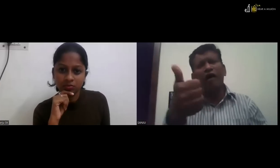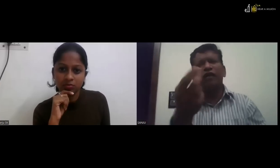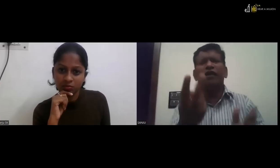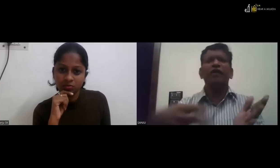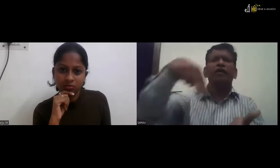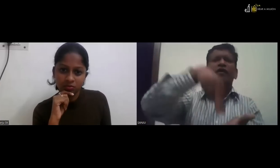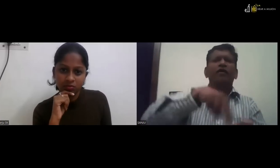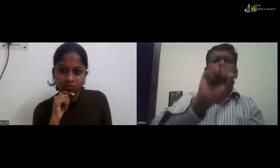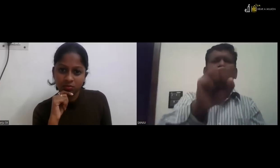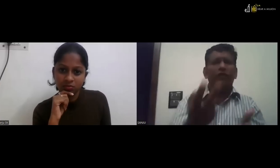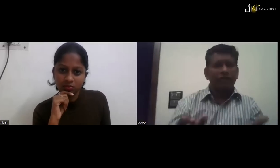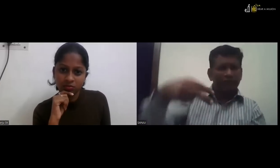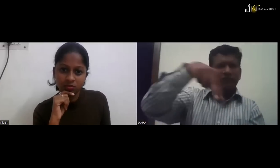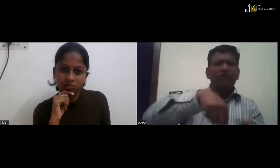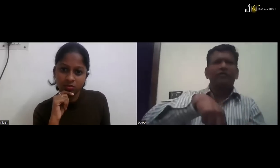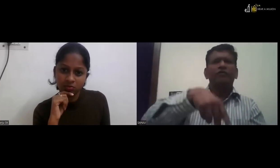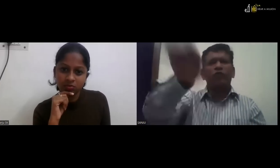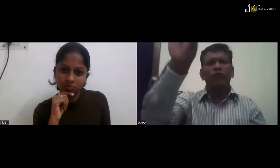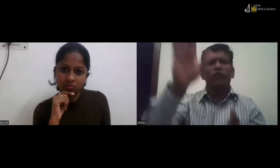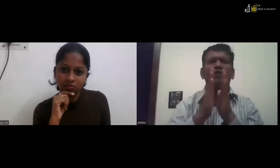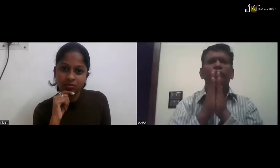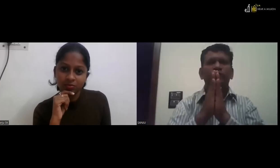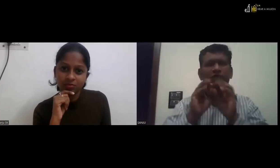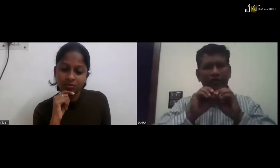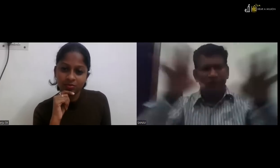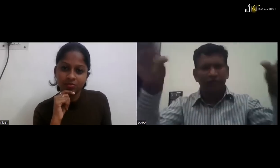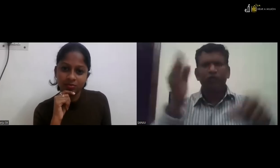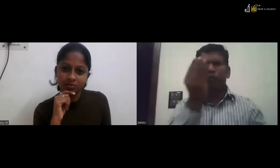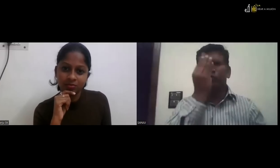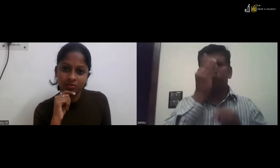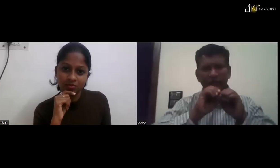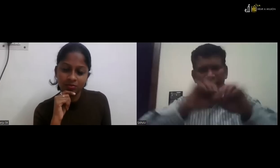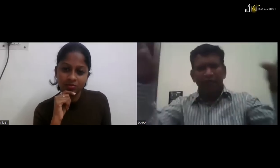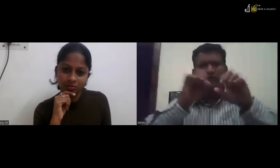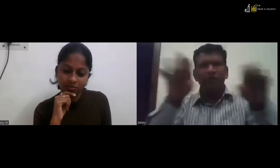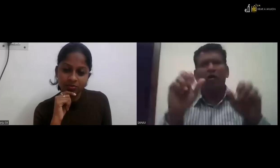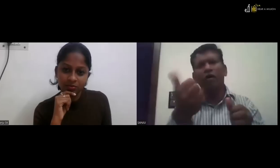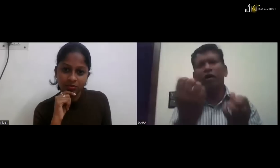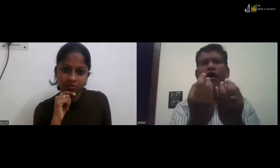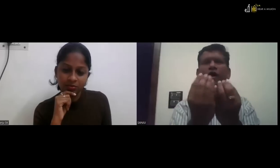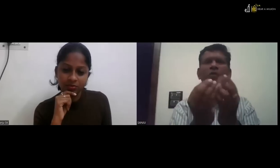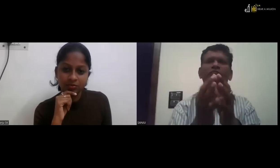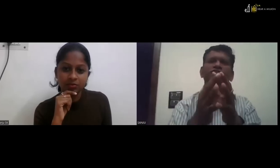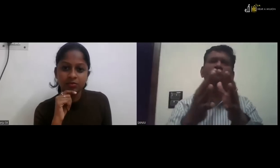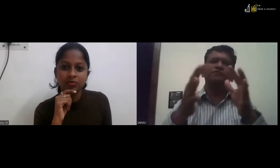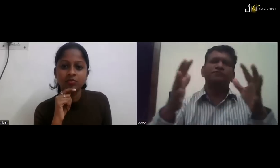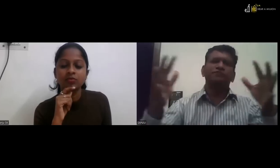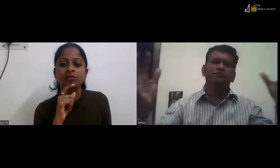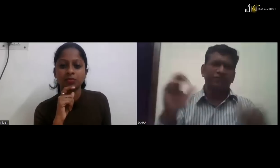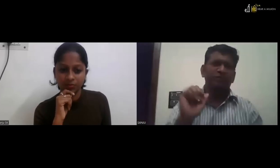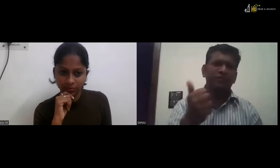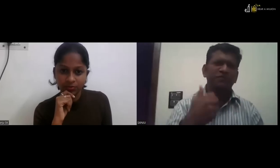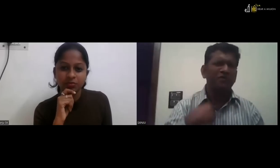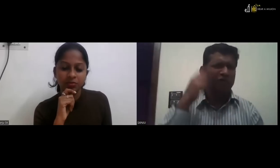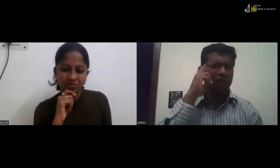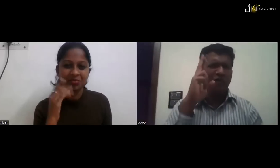just spreading this information. And this is how everyone can take a stand and can share, whether it's a